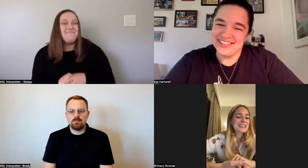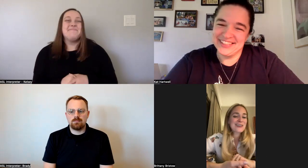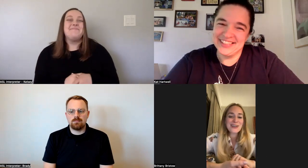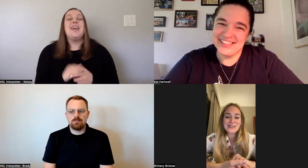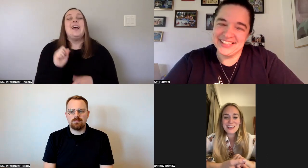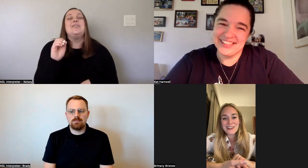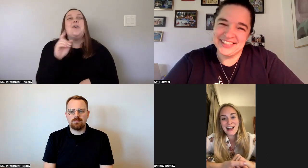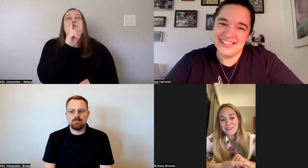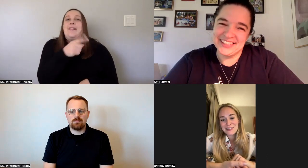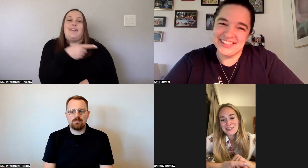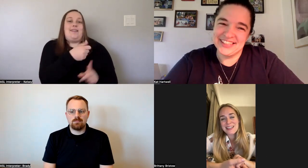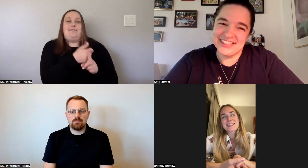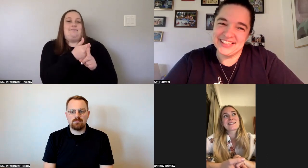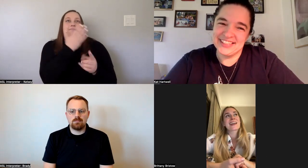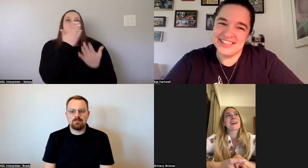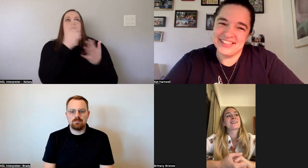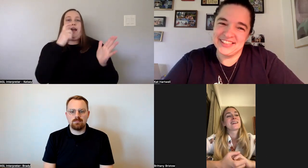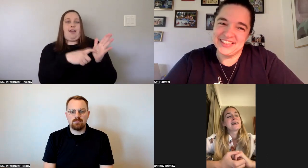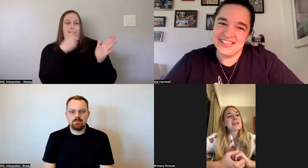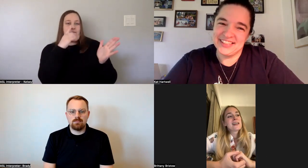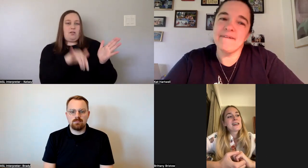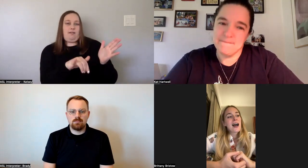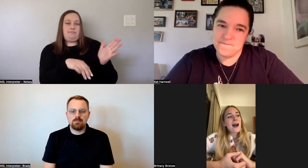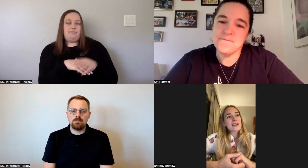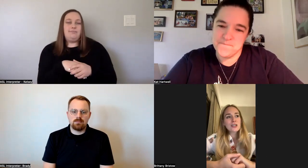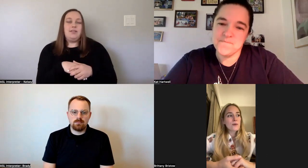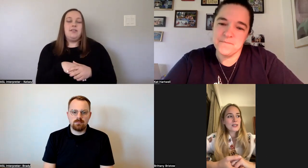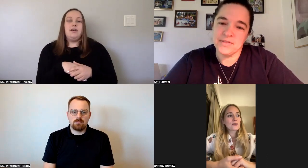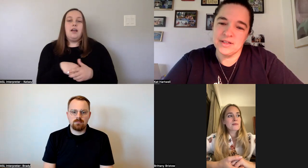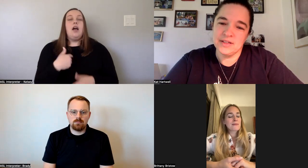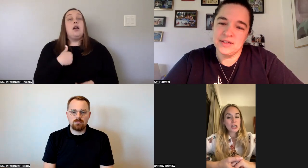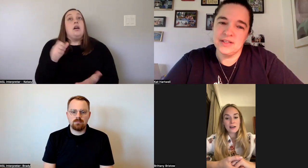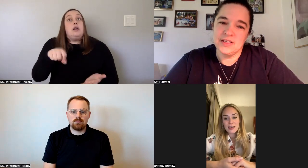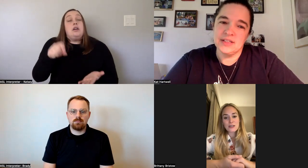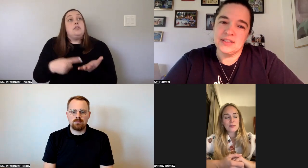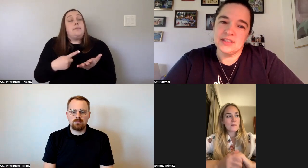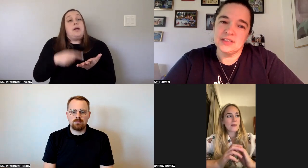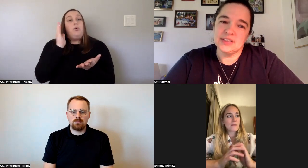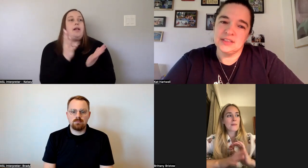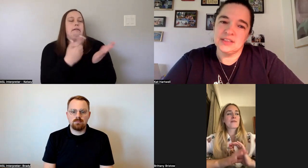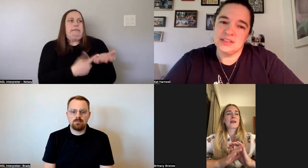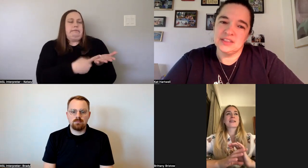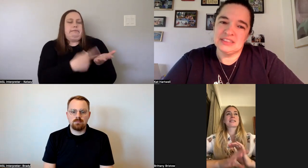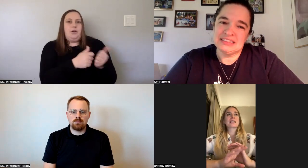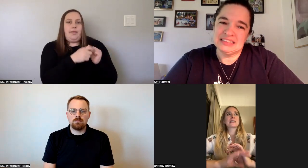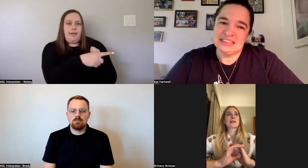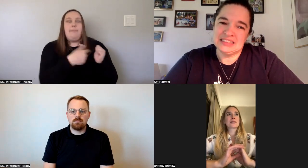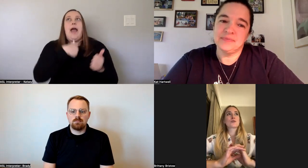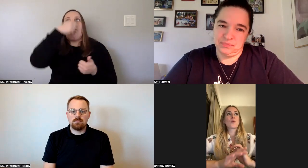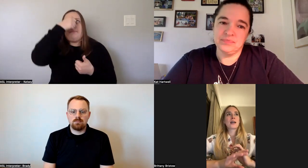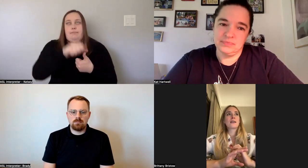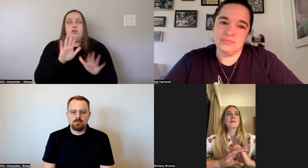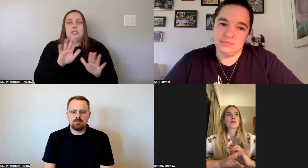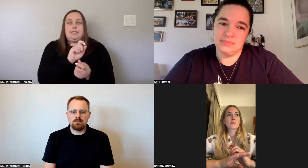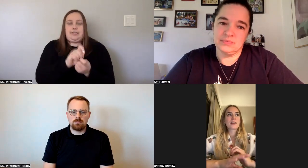So he's got a really good eye for those things, and I do sometimes talk things through with him. I remember very distinctly there was